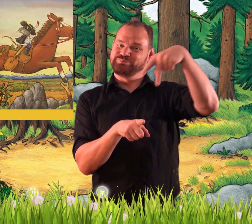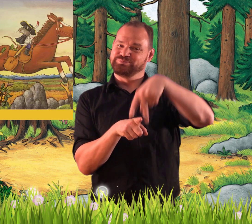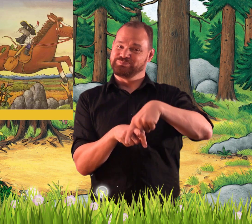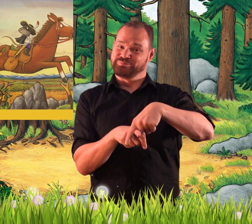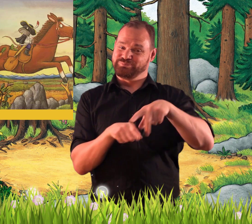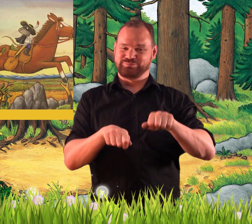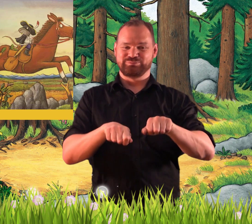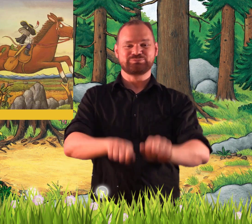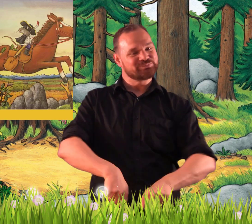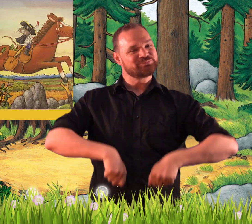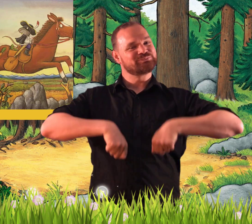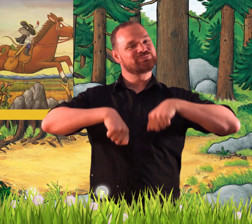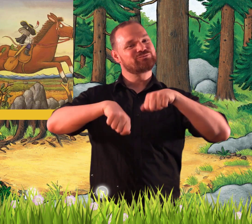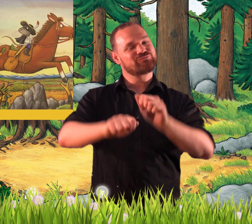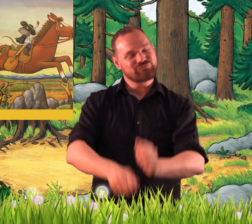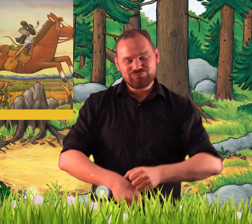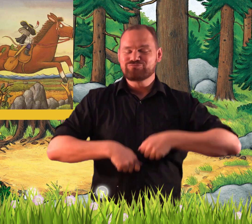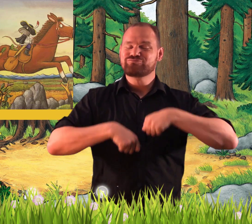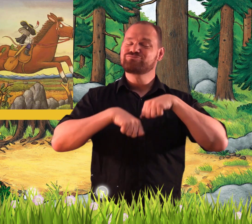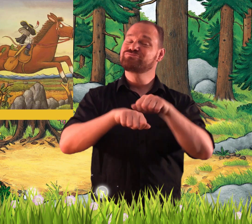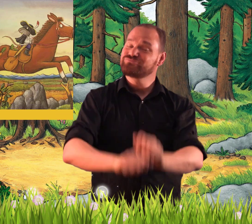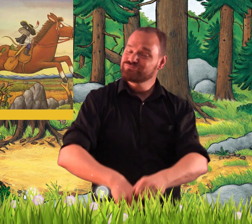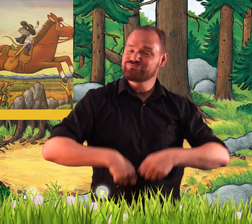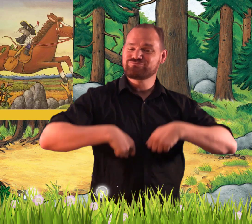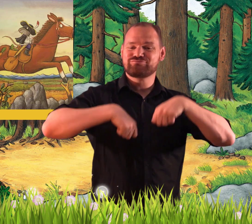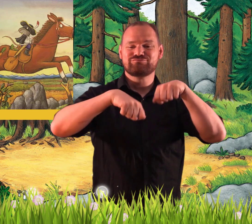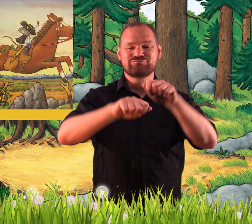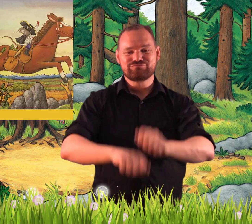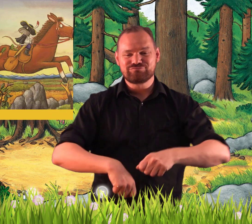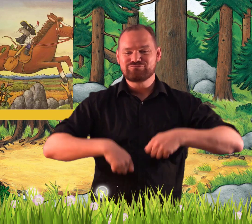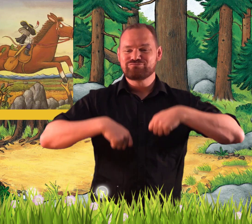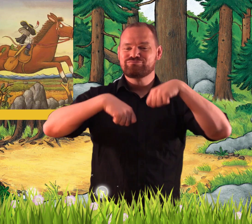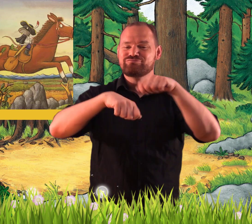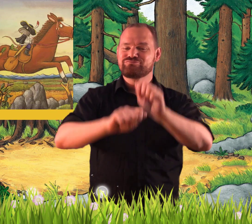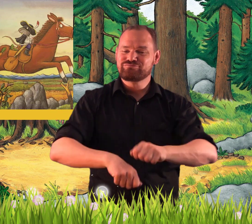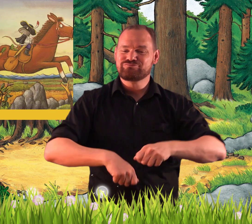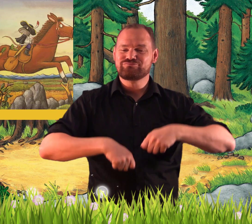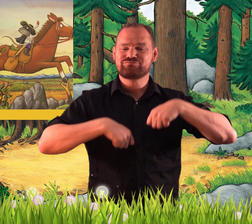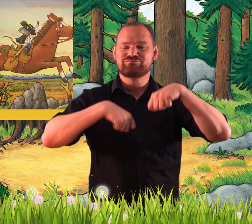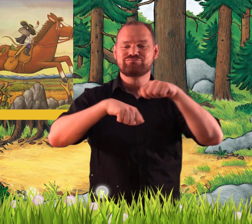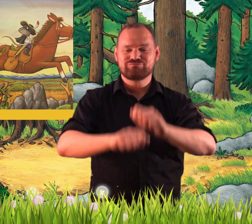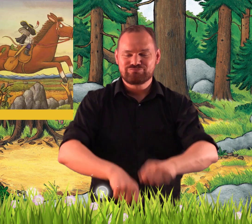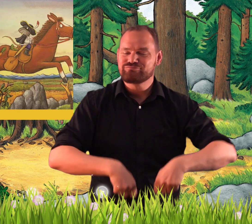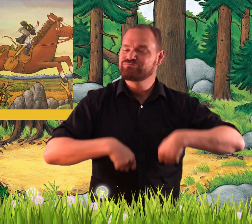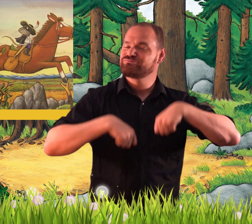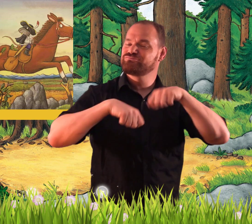together. The highway rat jumped onto his horse and began riding